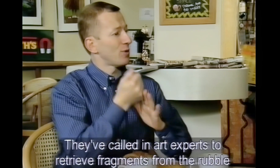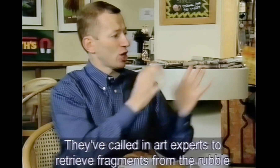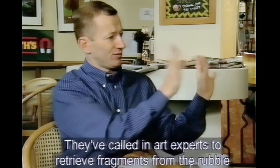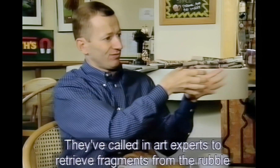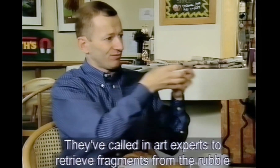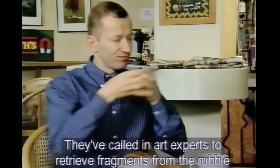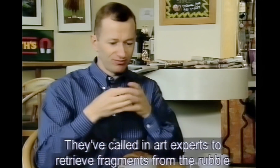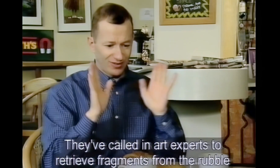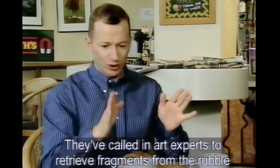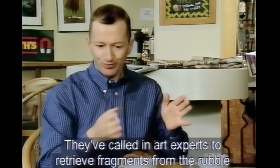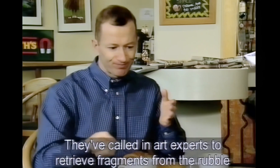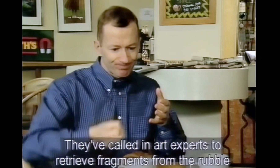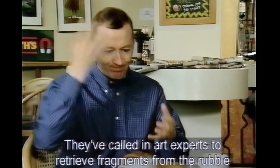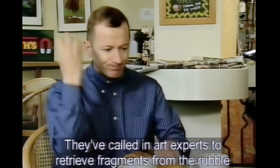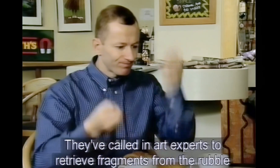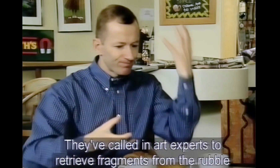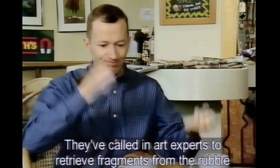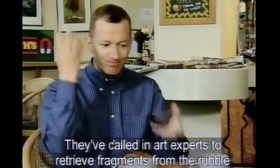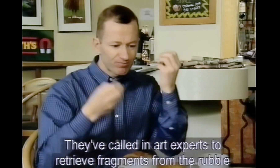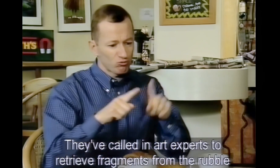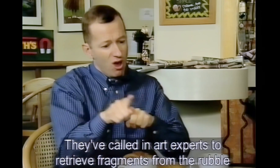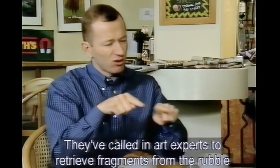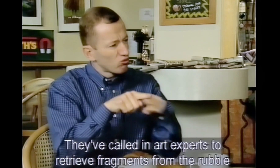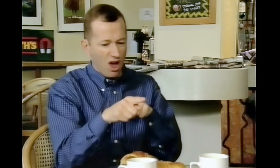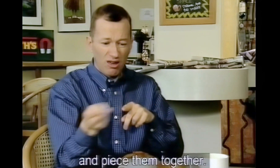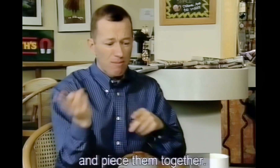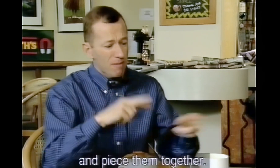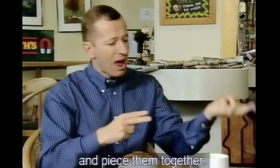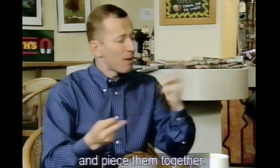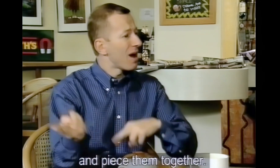to retrieve fragments from the rubble and piece them together.